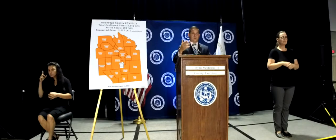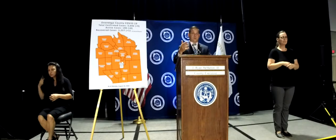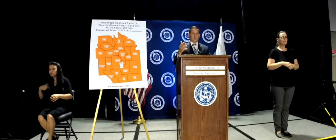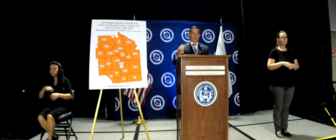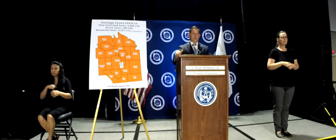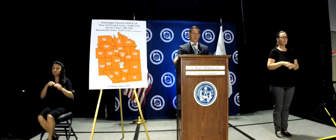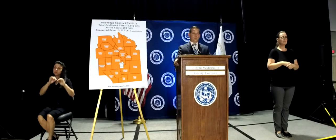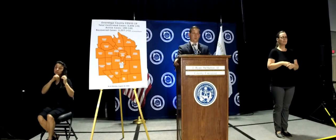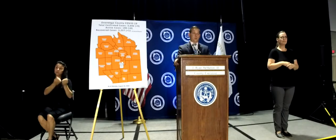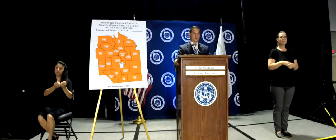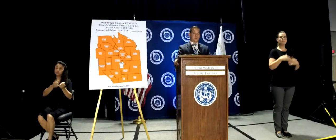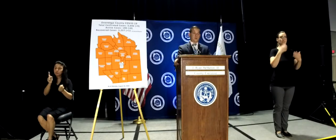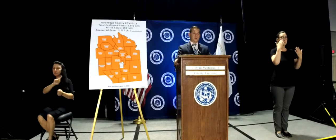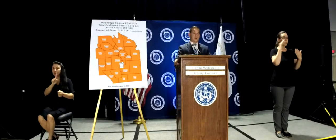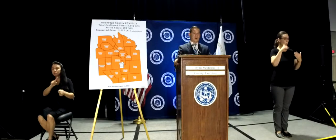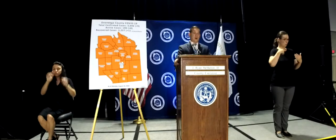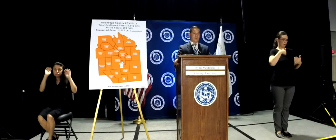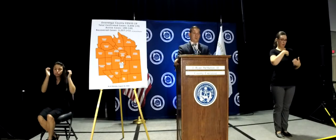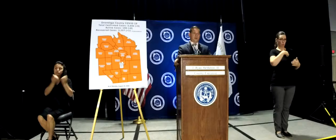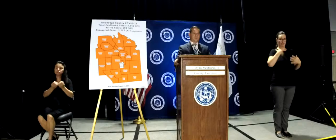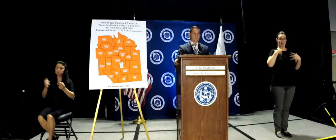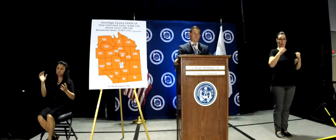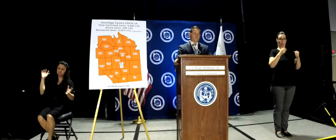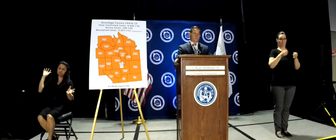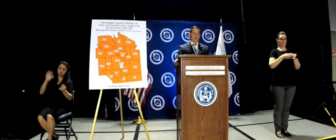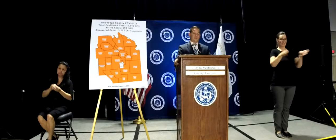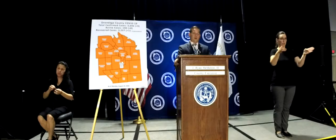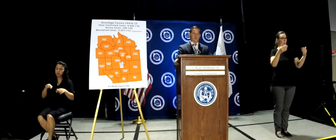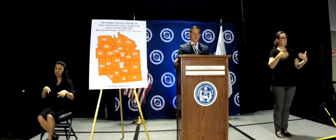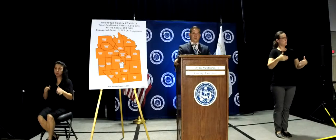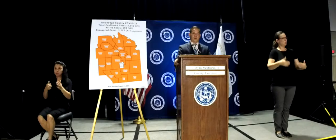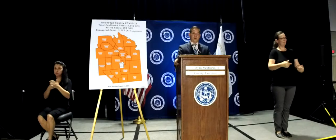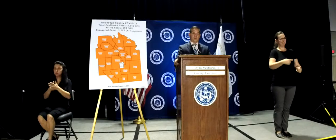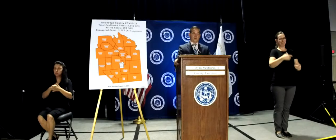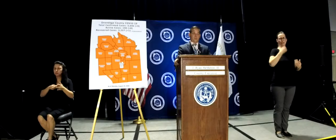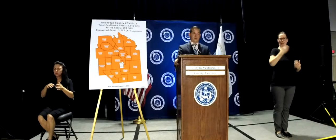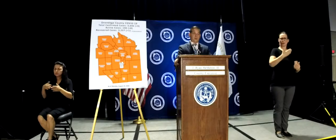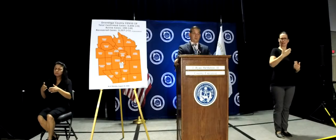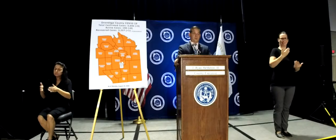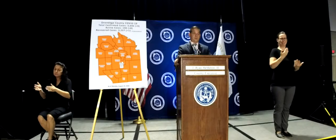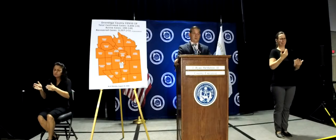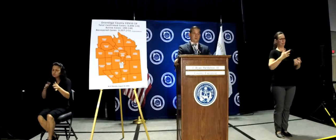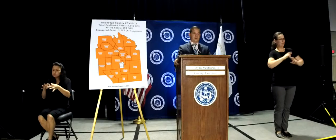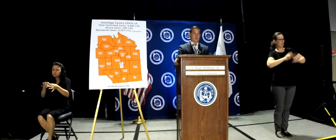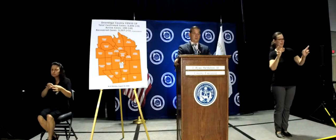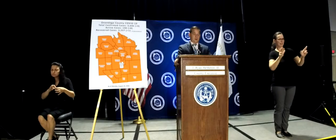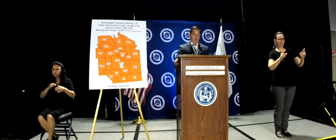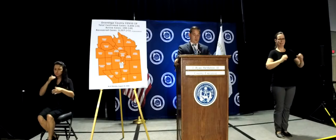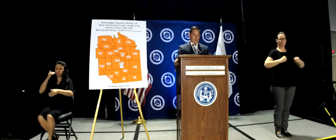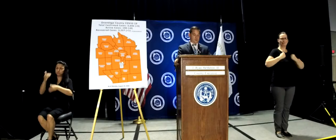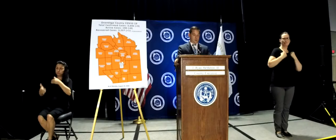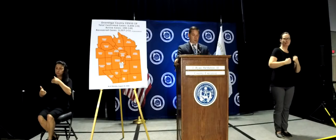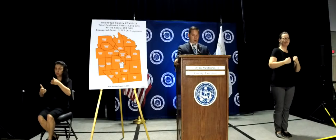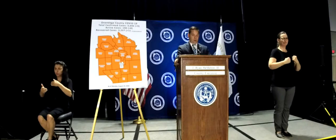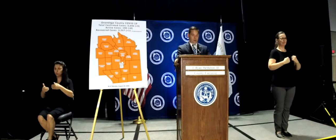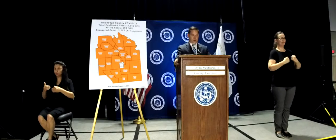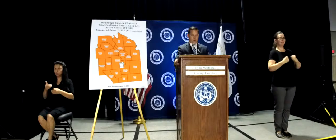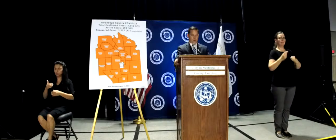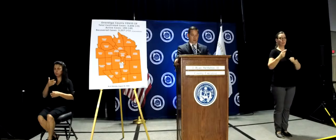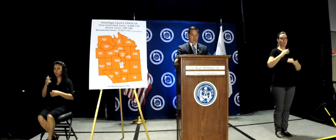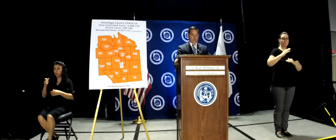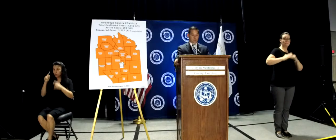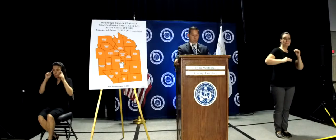practices. That's what they'll be doing in the buildings. But then I've always made the argument, and I'll make it until this is no